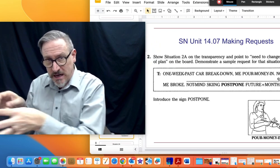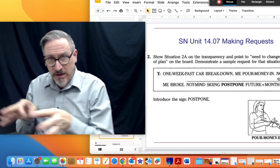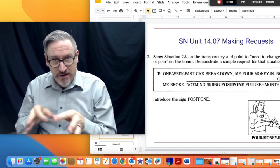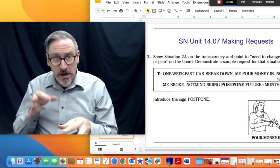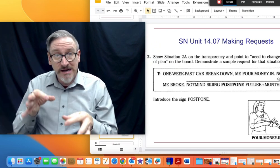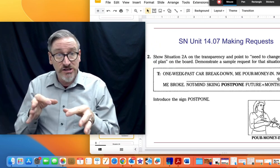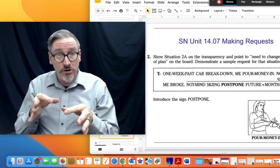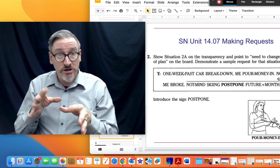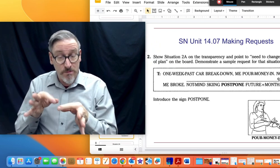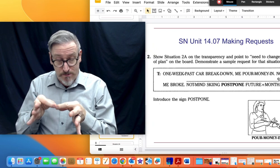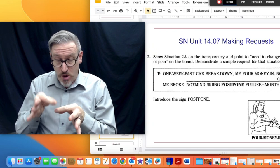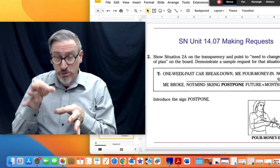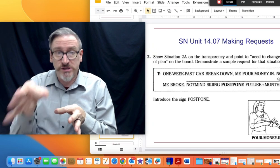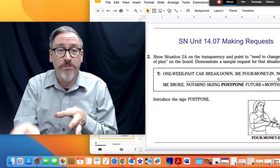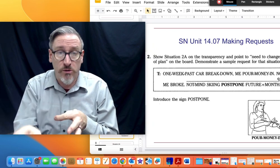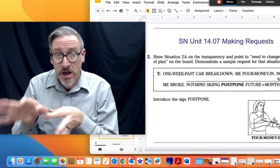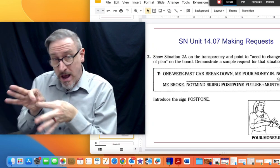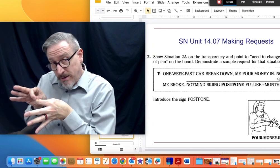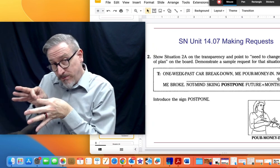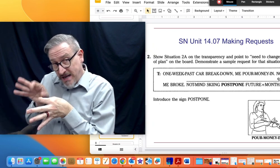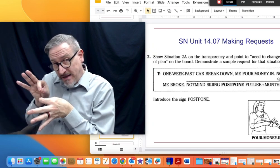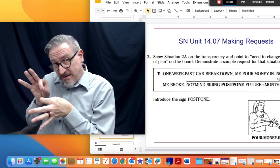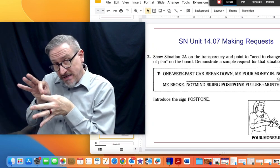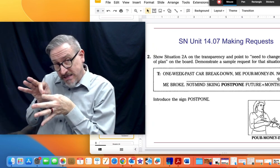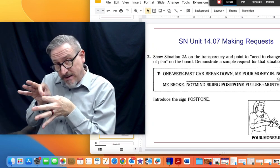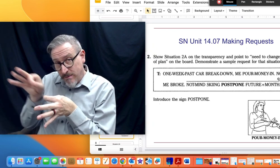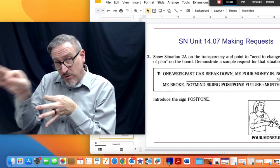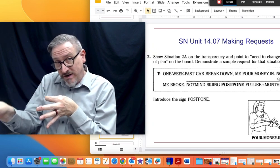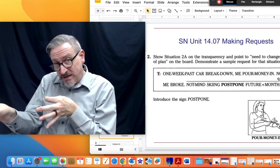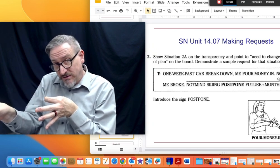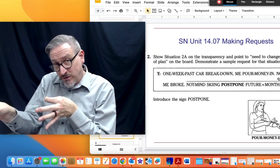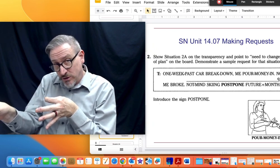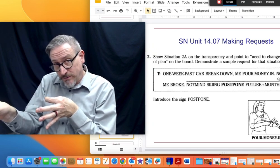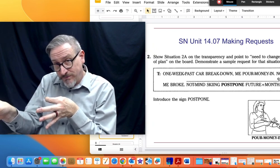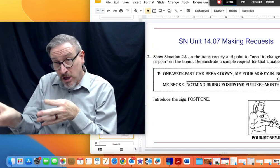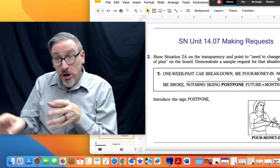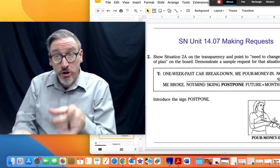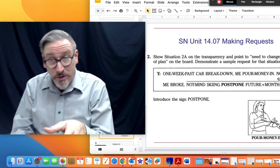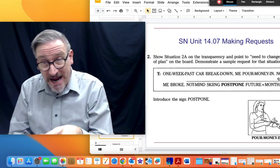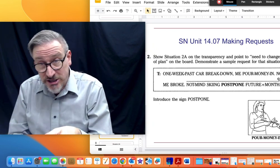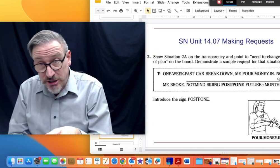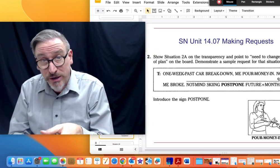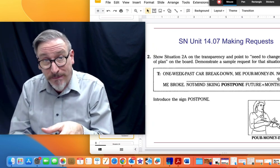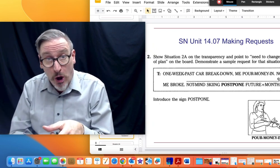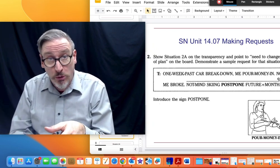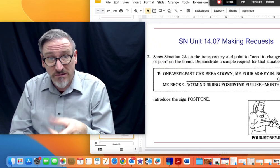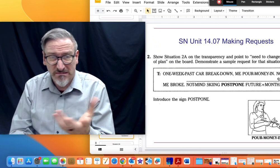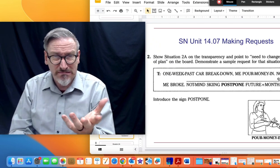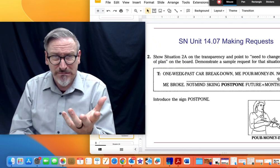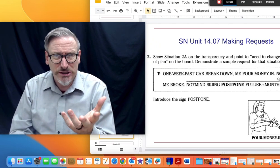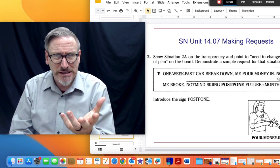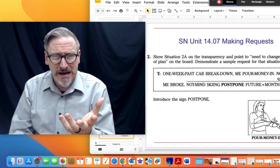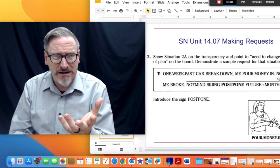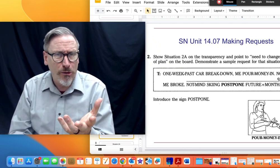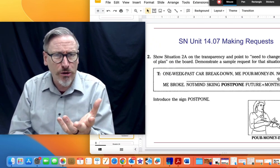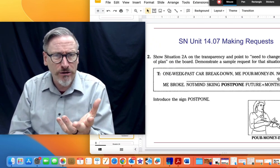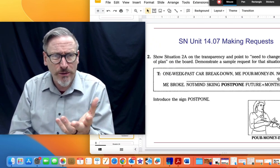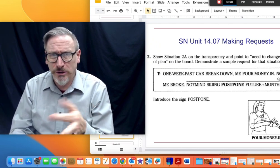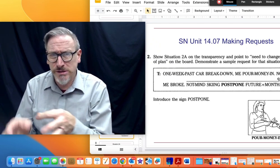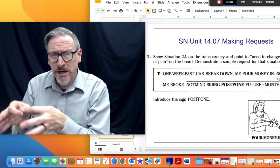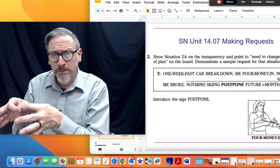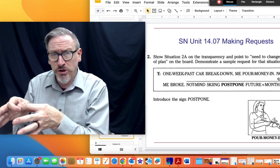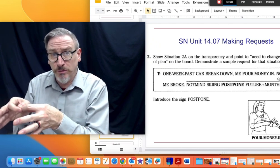that timeline, right? So postpone. I'm going to take this and I'm going to move it into the future. You can actually prepone, which is not a